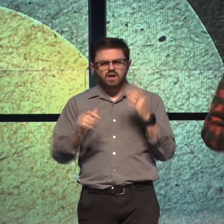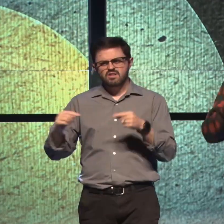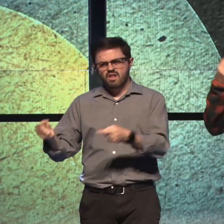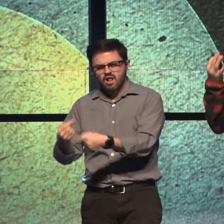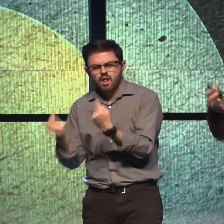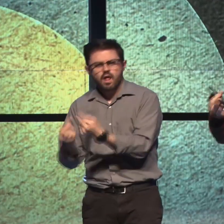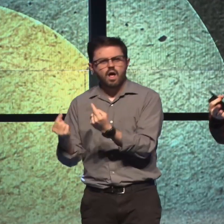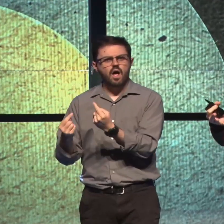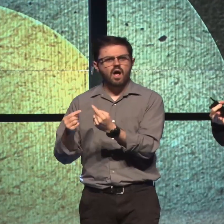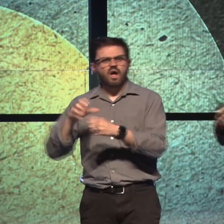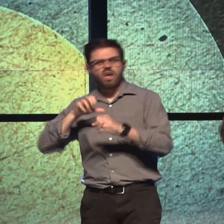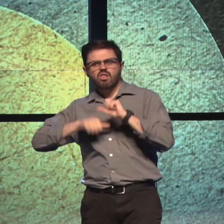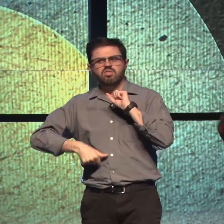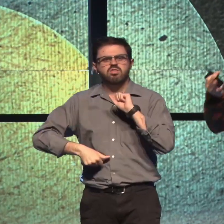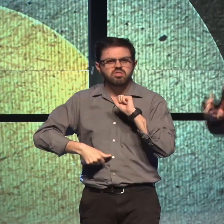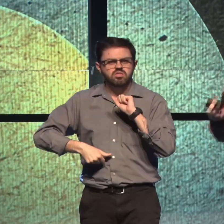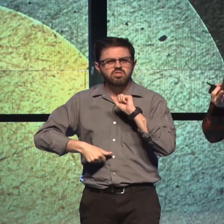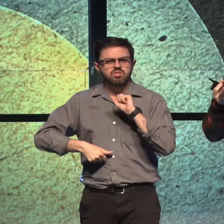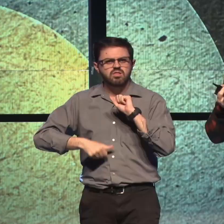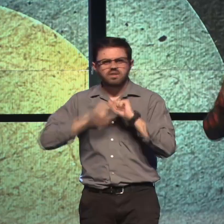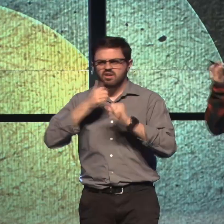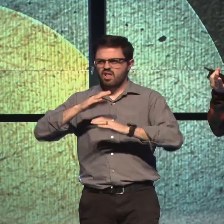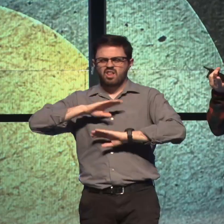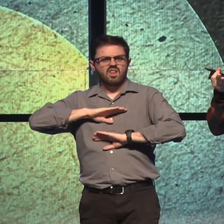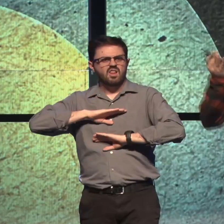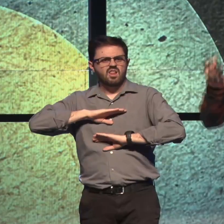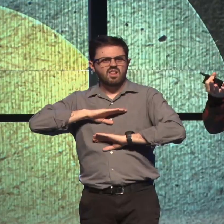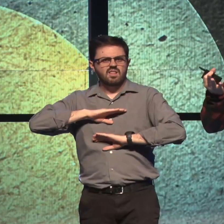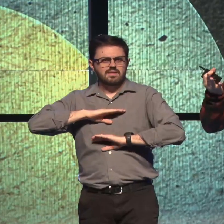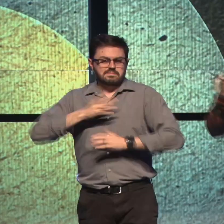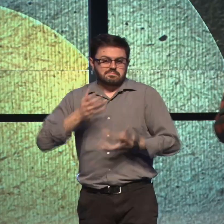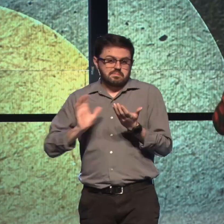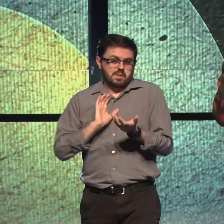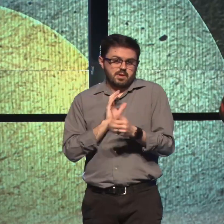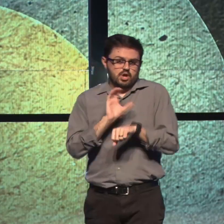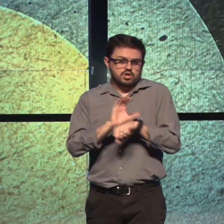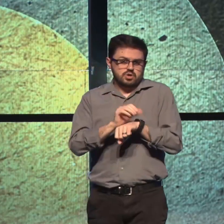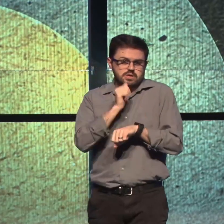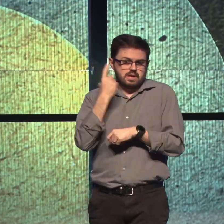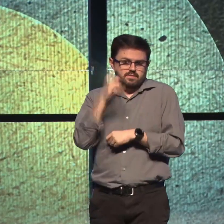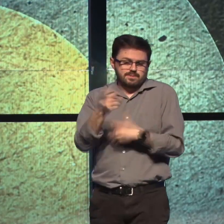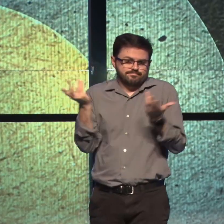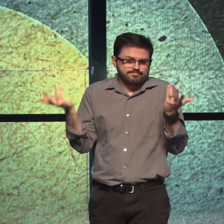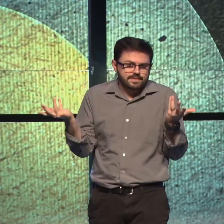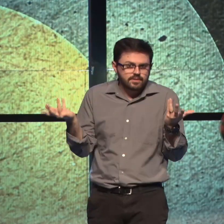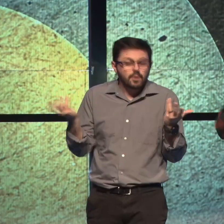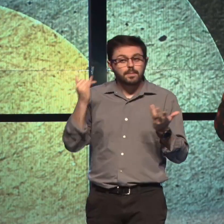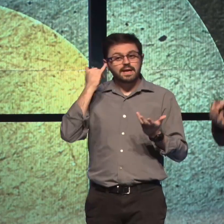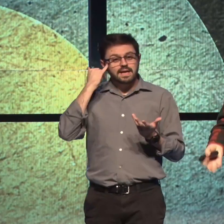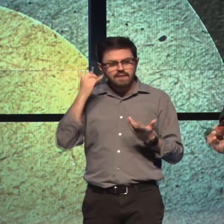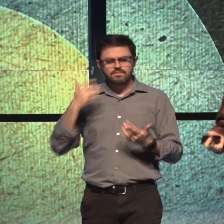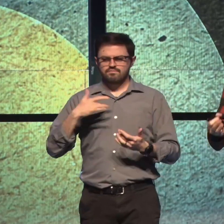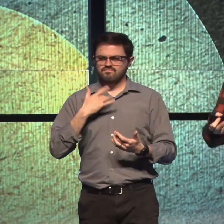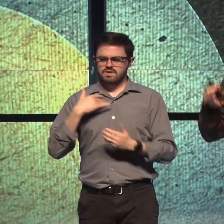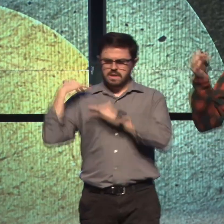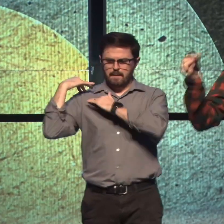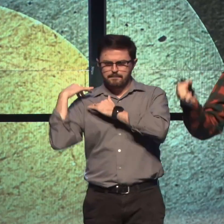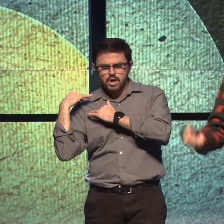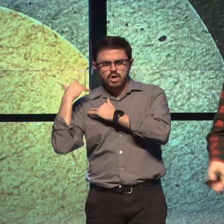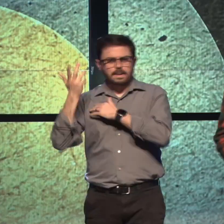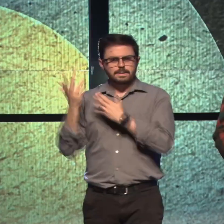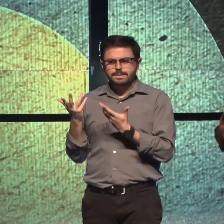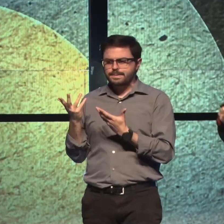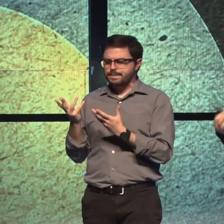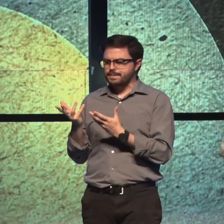not a burden in your heart, this might be not for you. I don't know. But if you do have a burden for that, if you do have a burden for